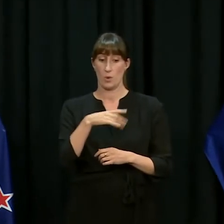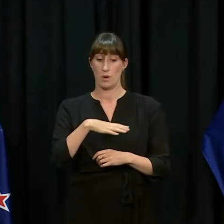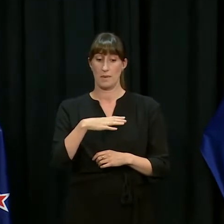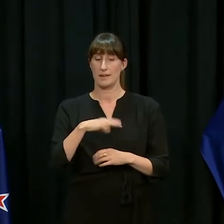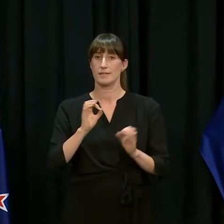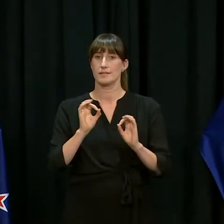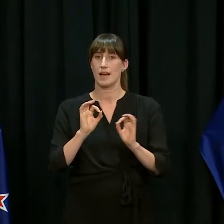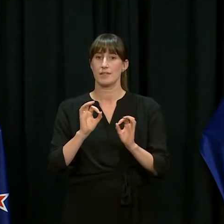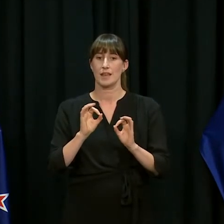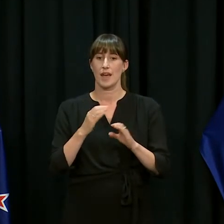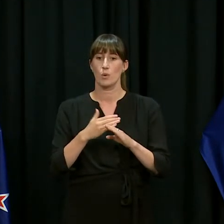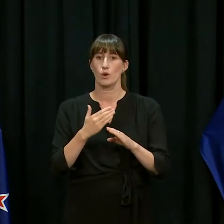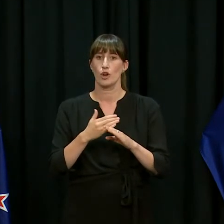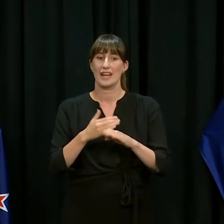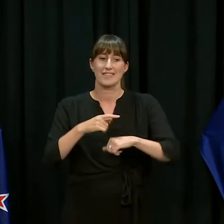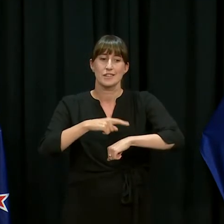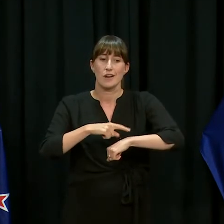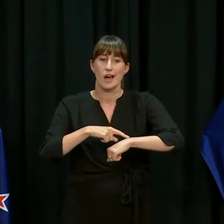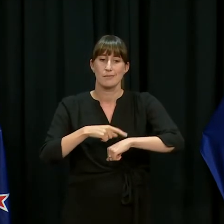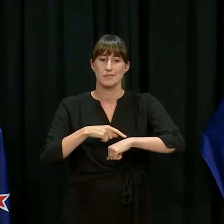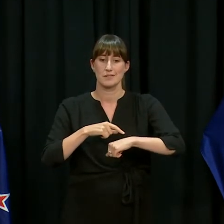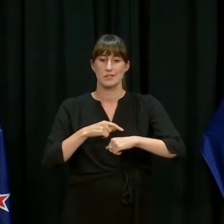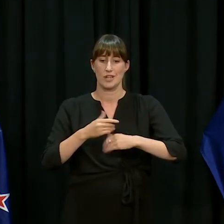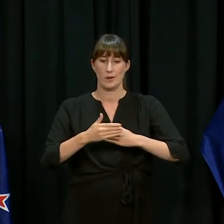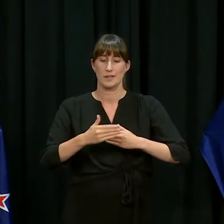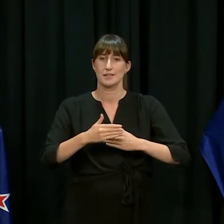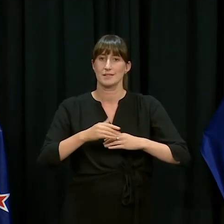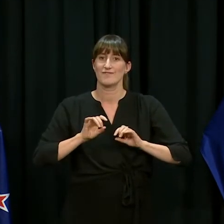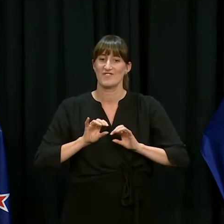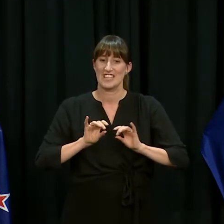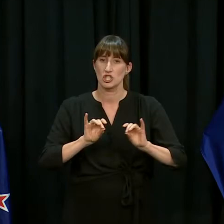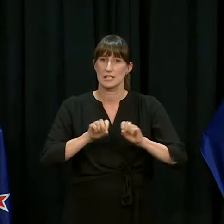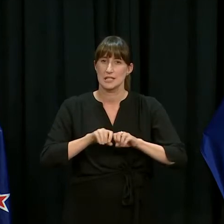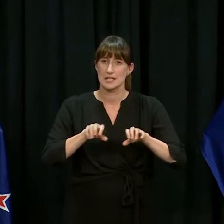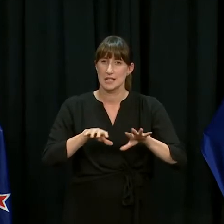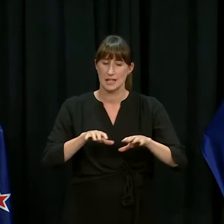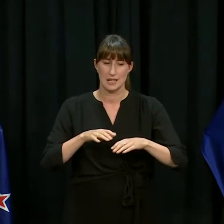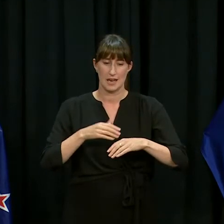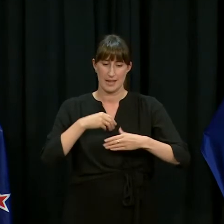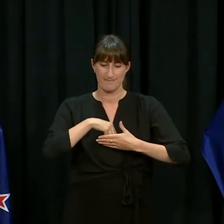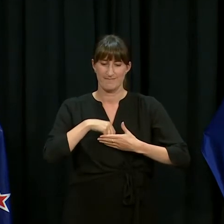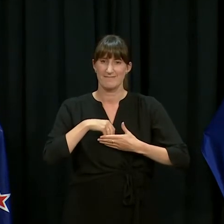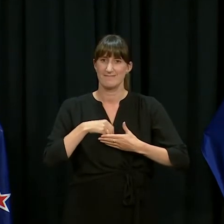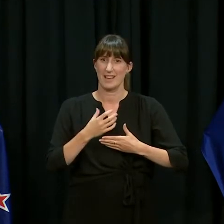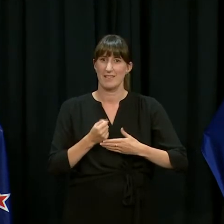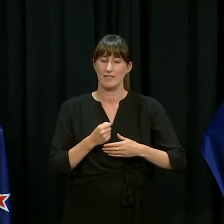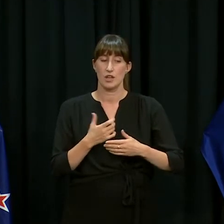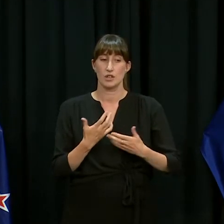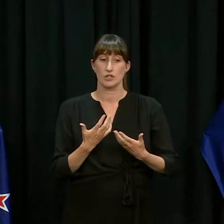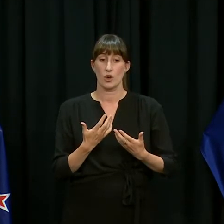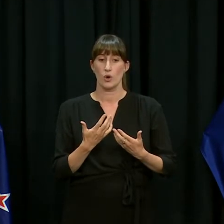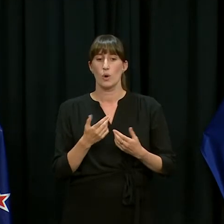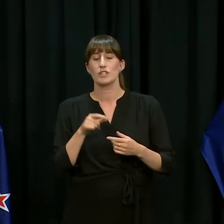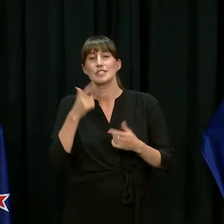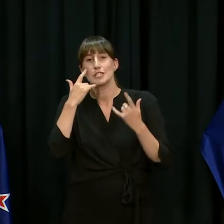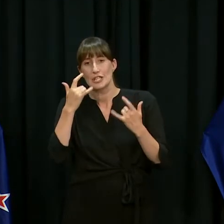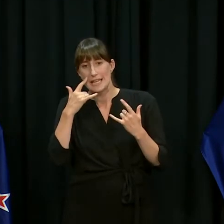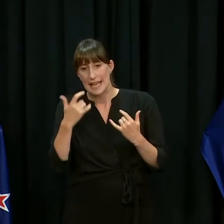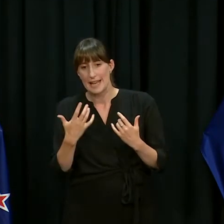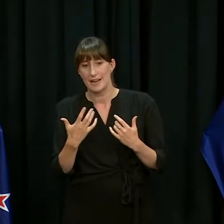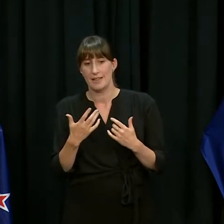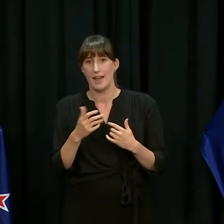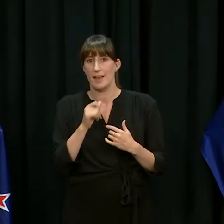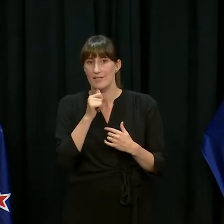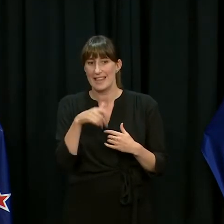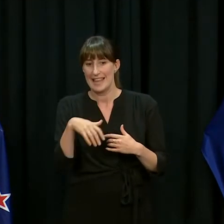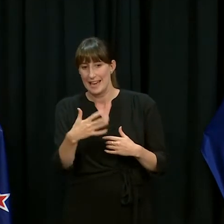been there while she was infectious. It was really just looking to see, was there any other person in the workplace that was currently